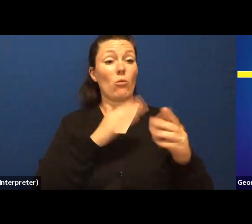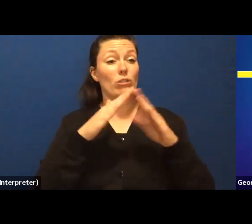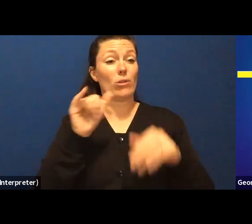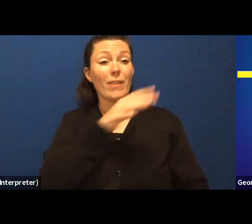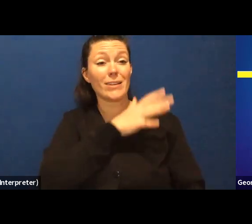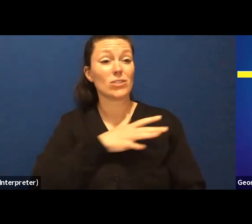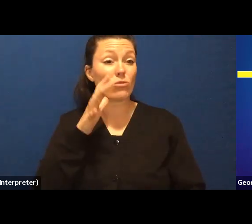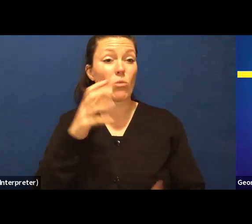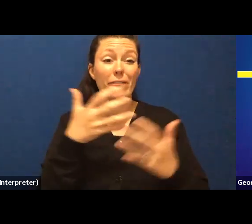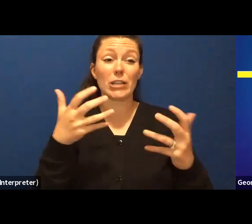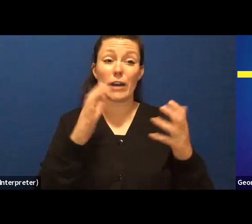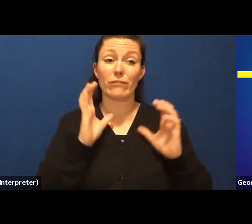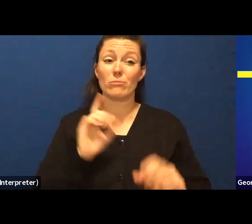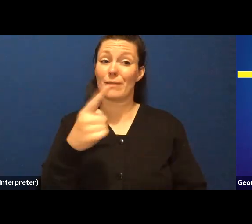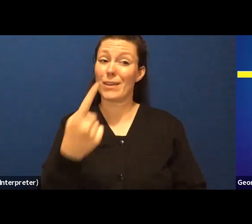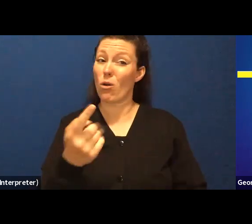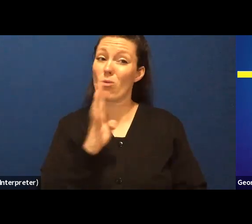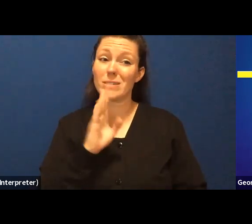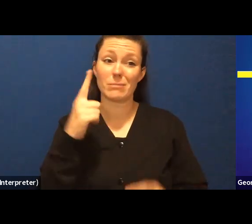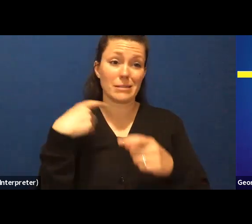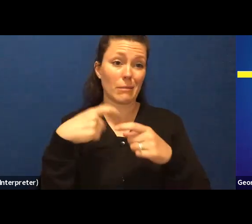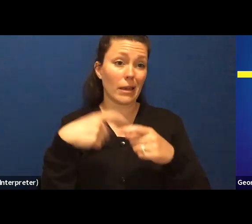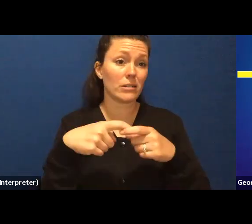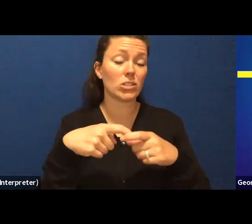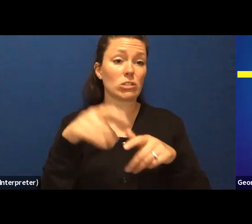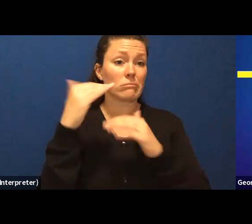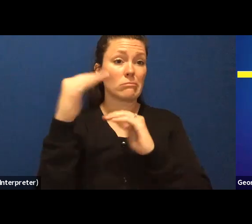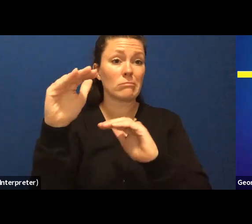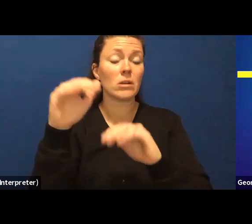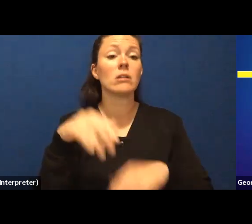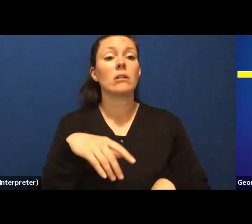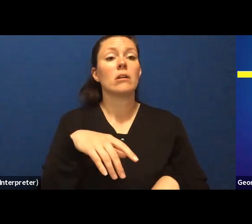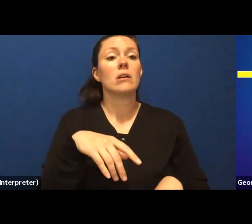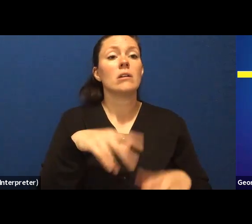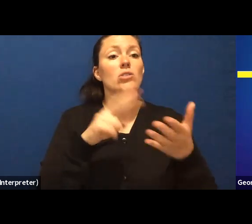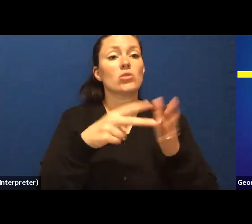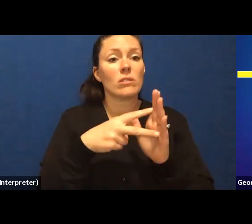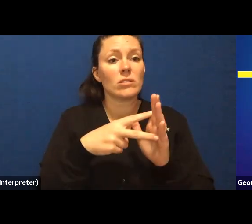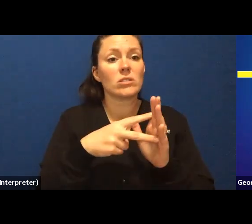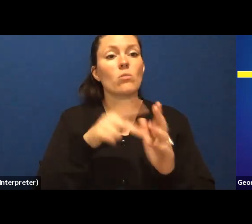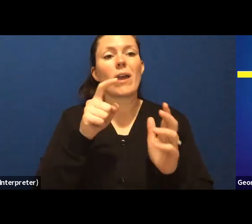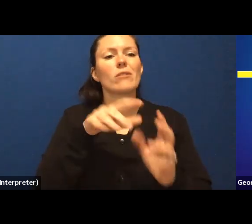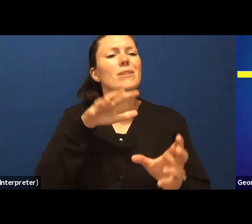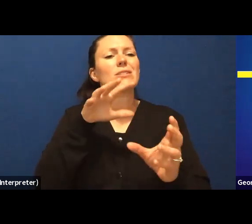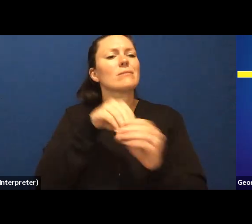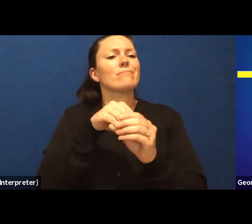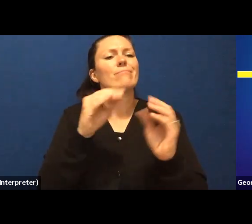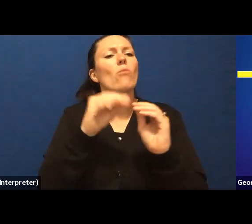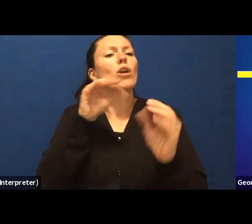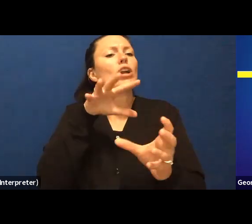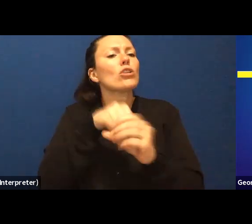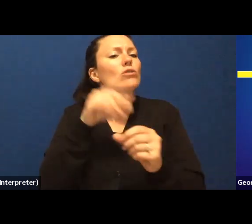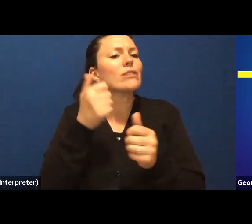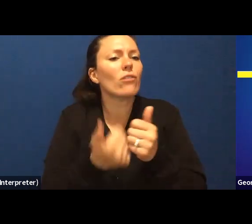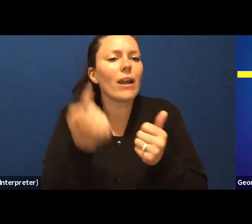monolingual consumers. We have a lot of people of color. So we have to be more inclusive for everyone.